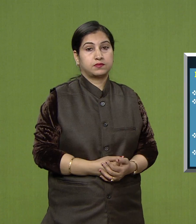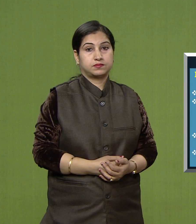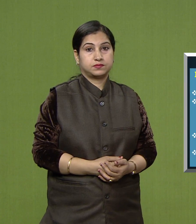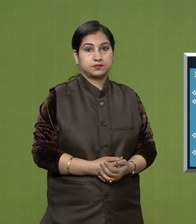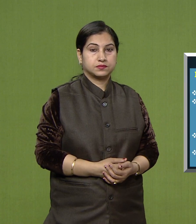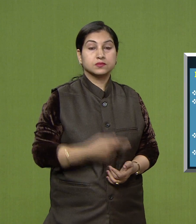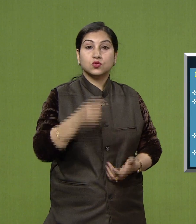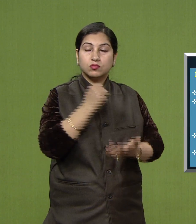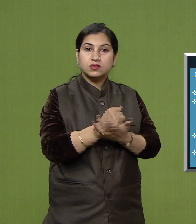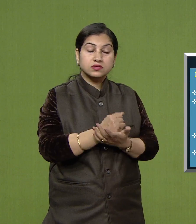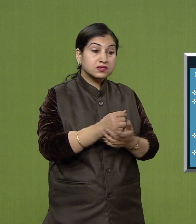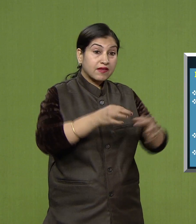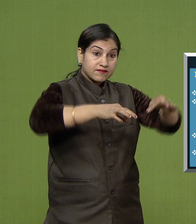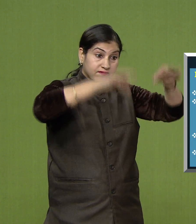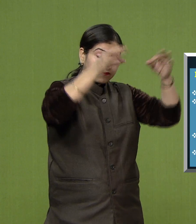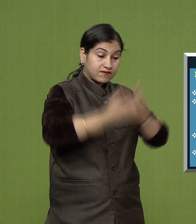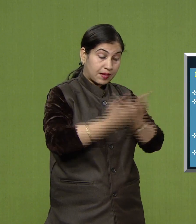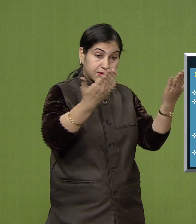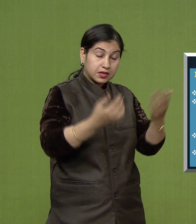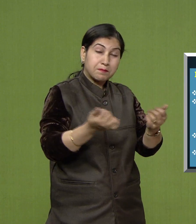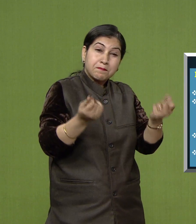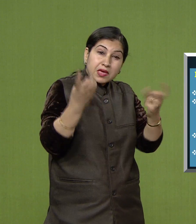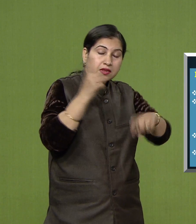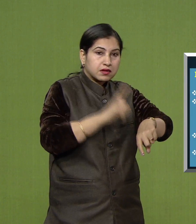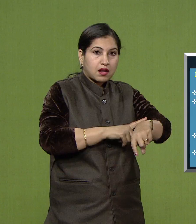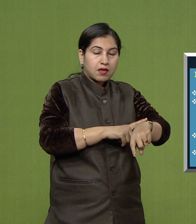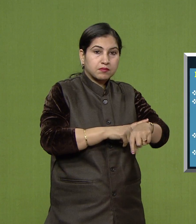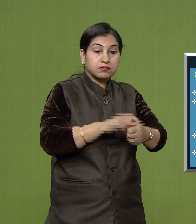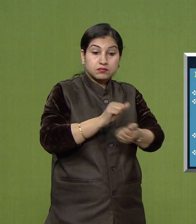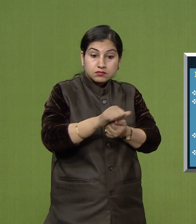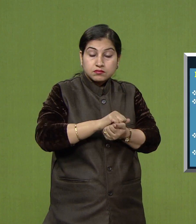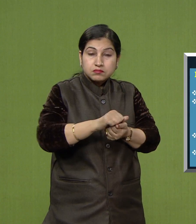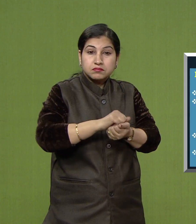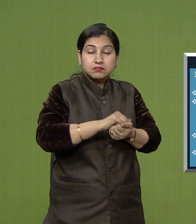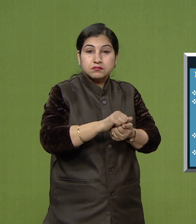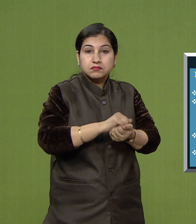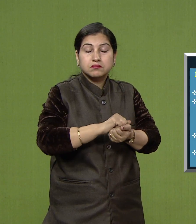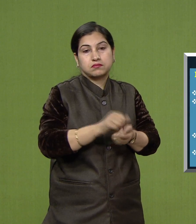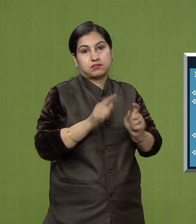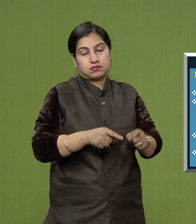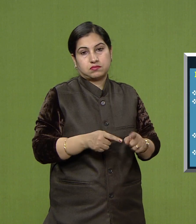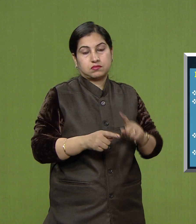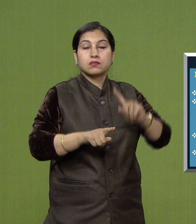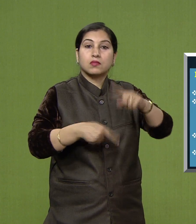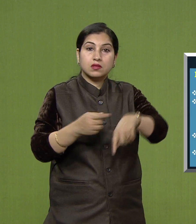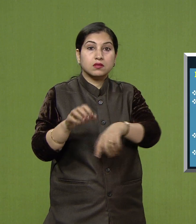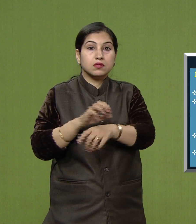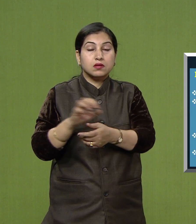stain. You should rinse the fabric several times after the removal of the stain, or the reagent may damage